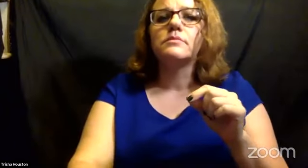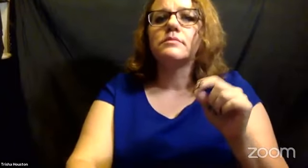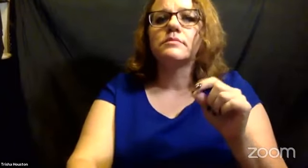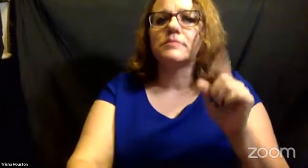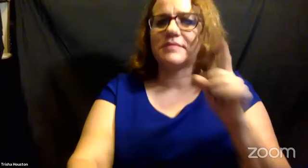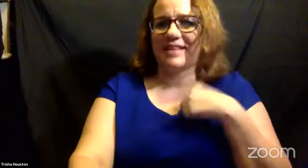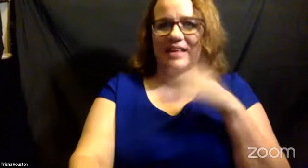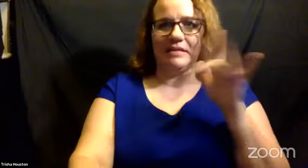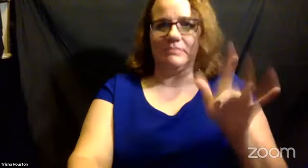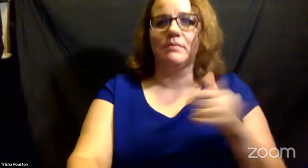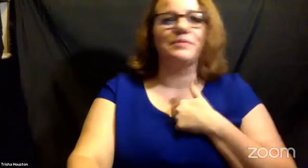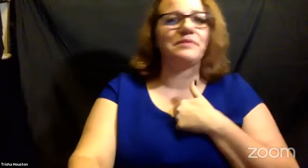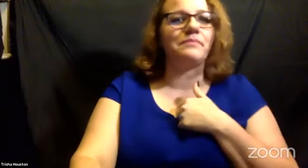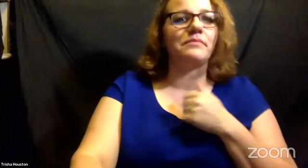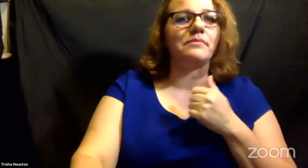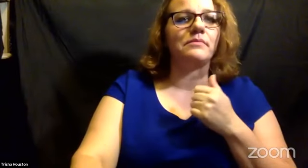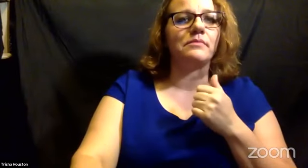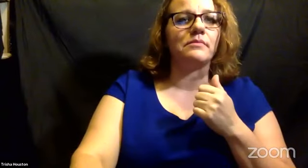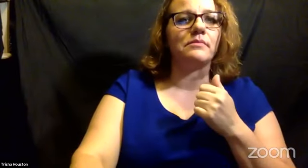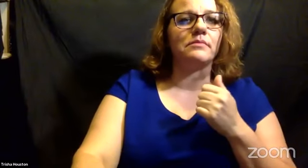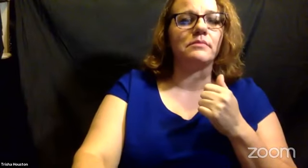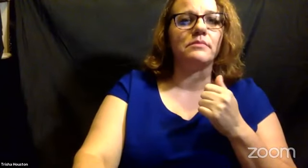Steve has a comment. Just one moment.